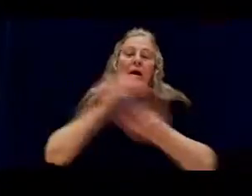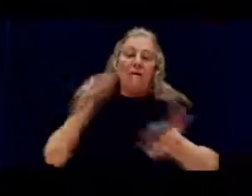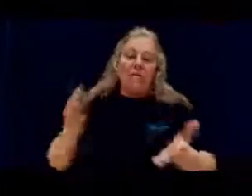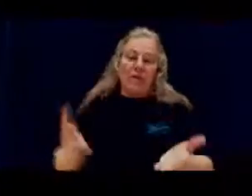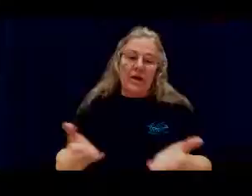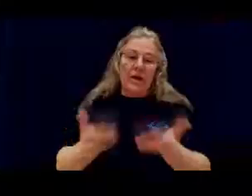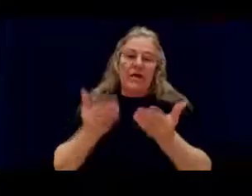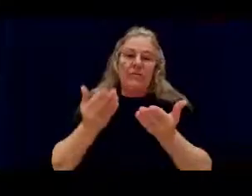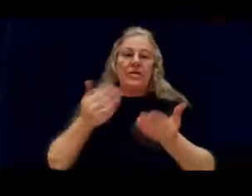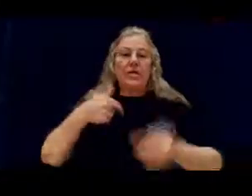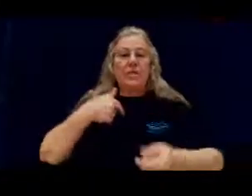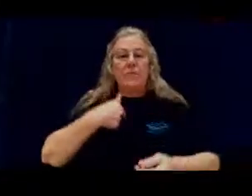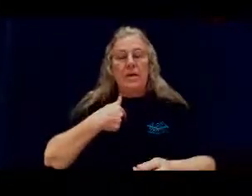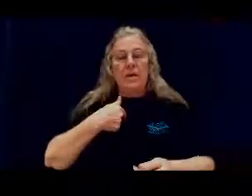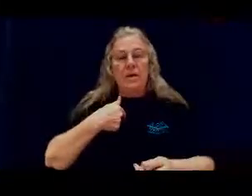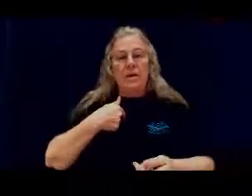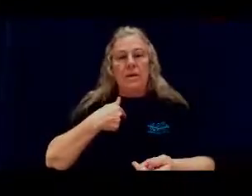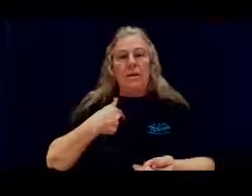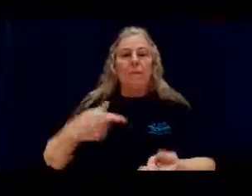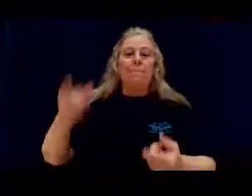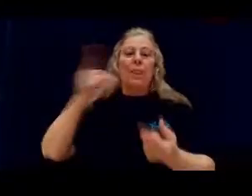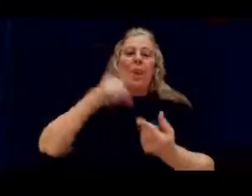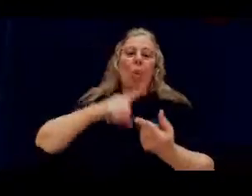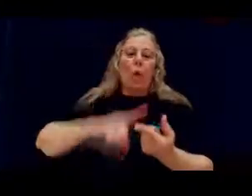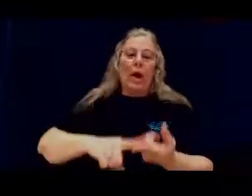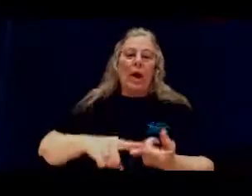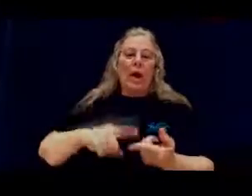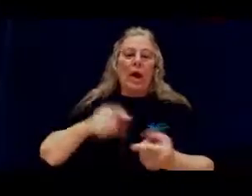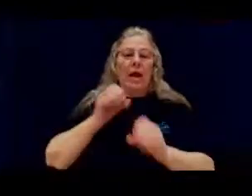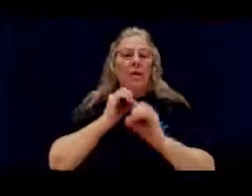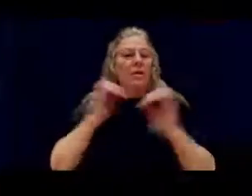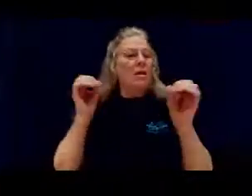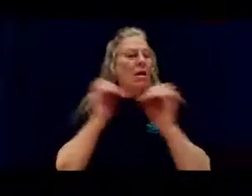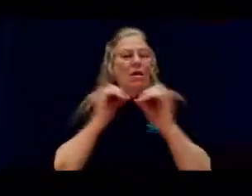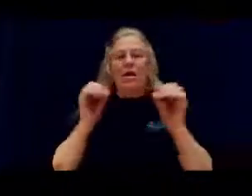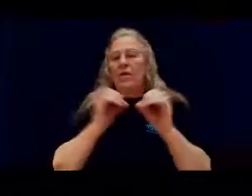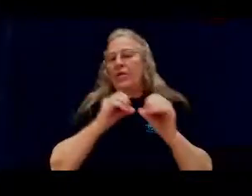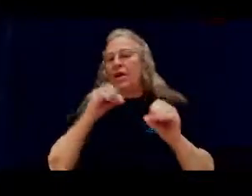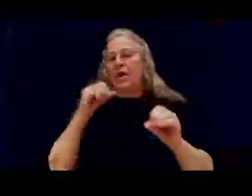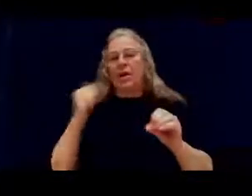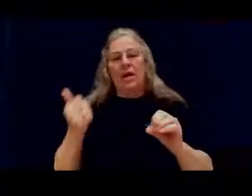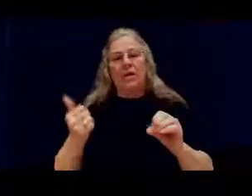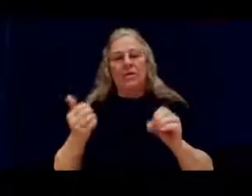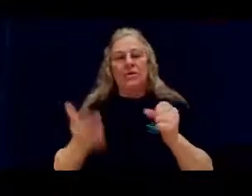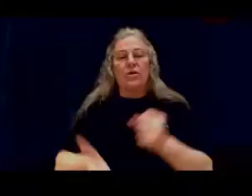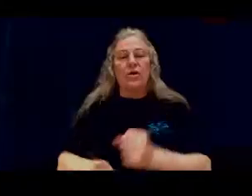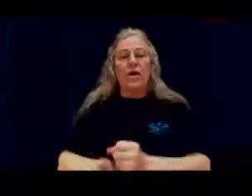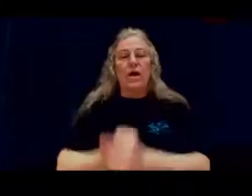love lifted me, when nothing else could